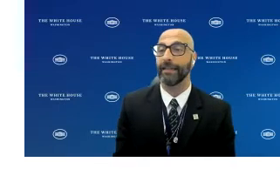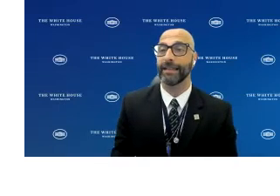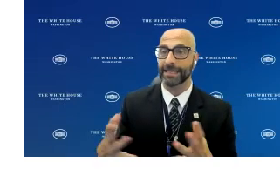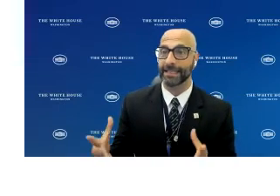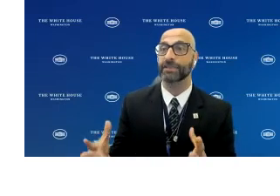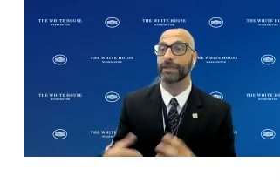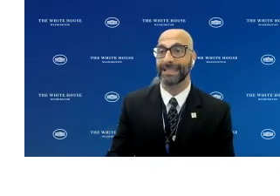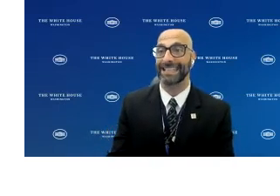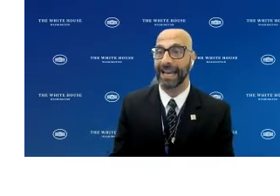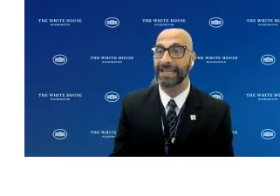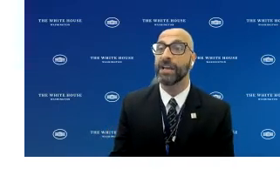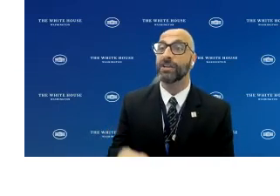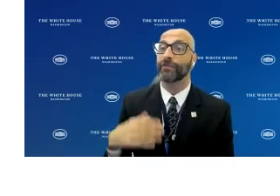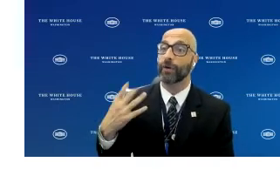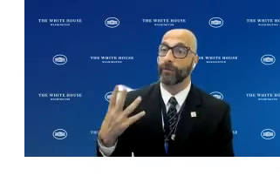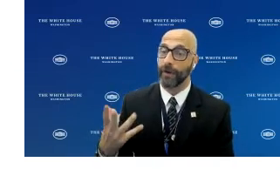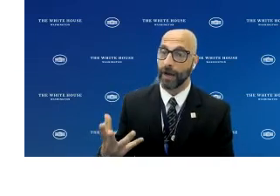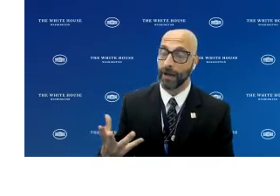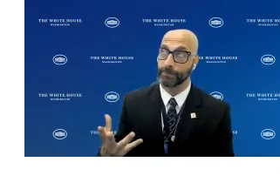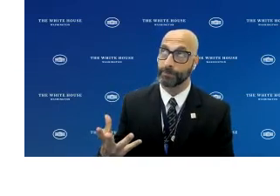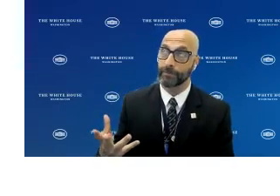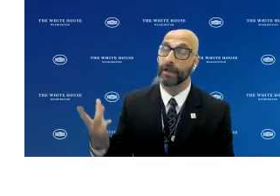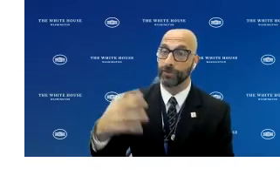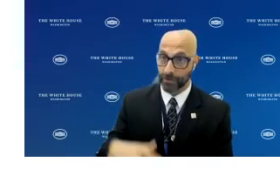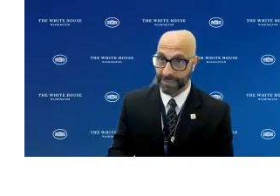So this is really designed for